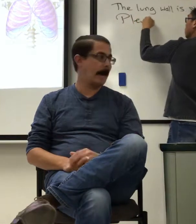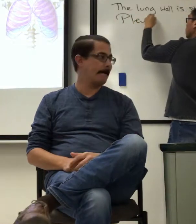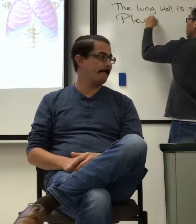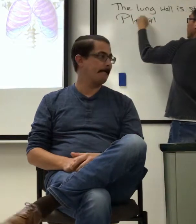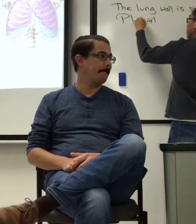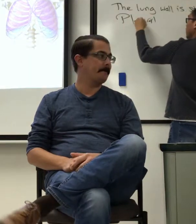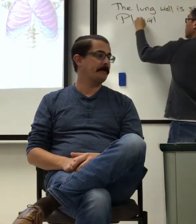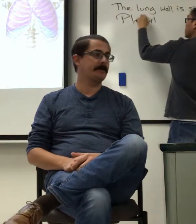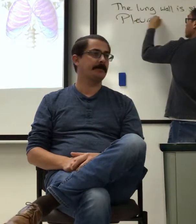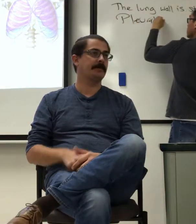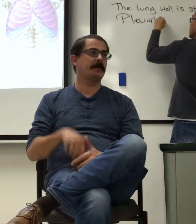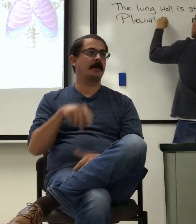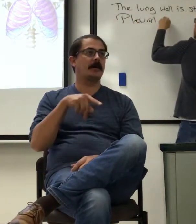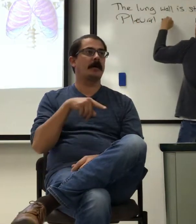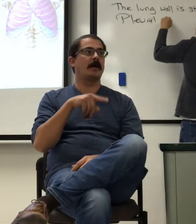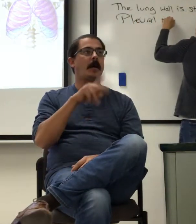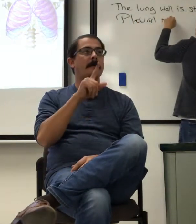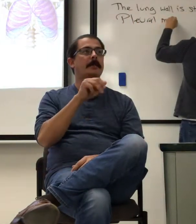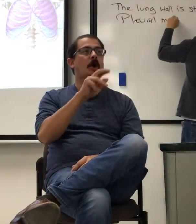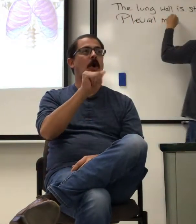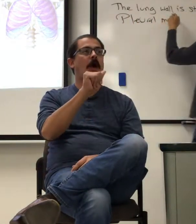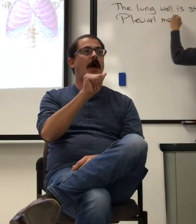So the pleural membranes,